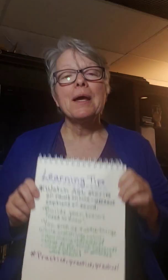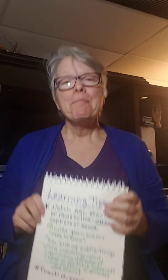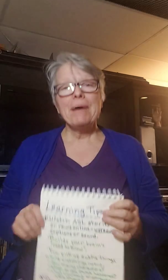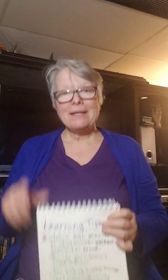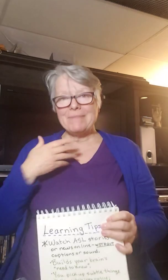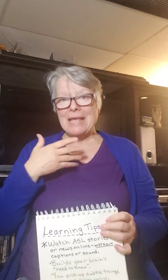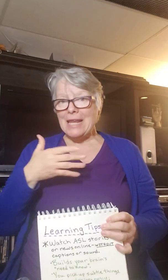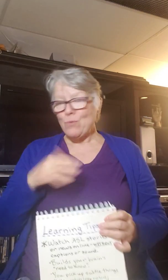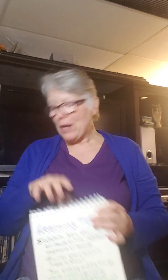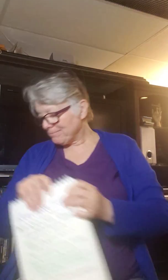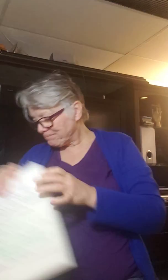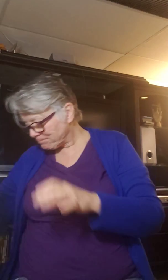But anyway,